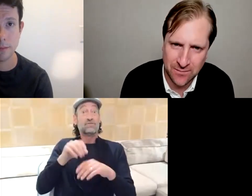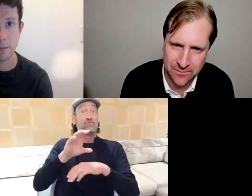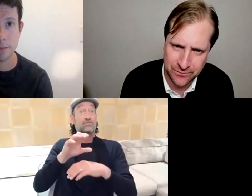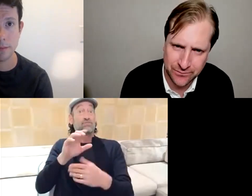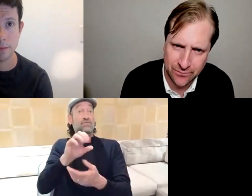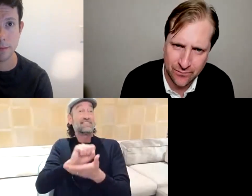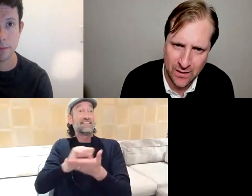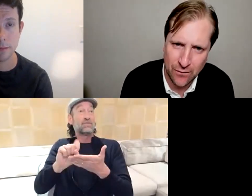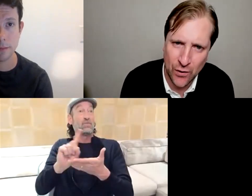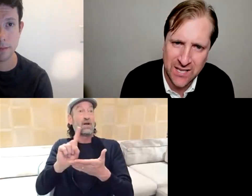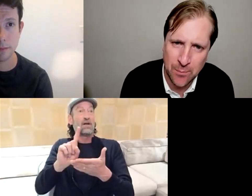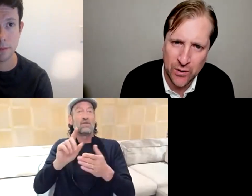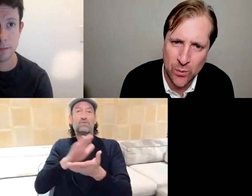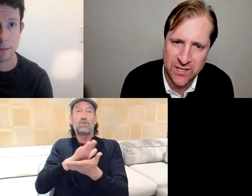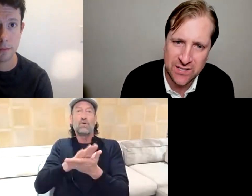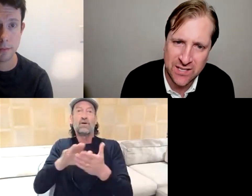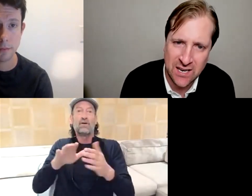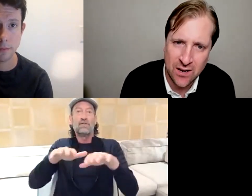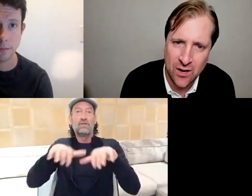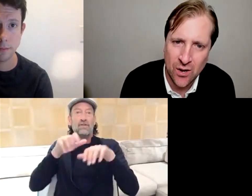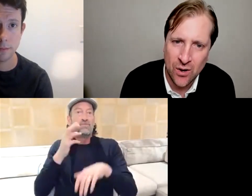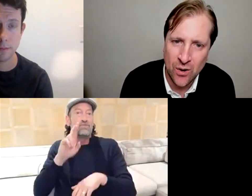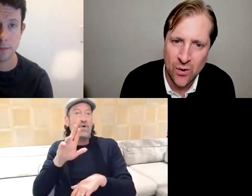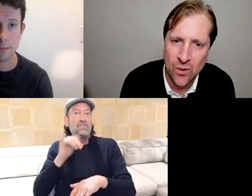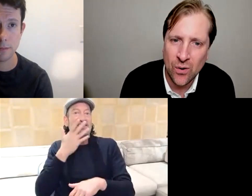me, for example, there was a scene,